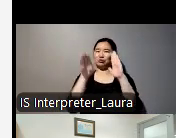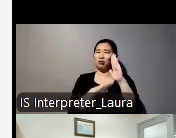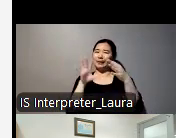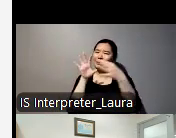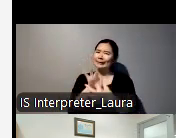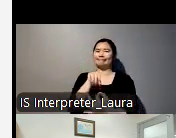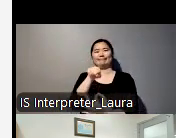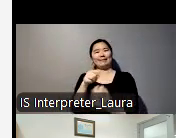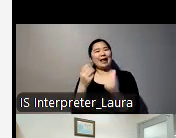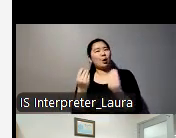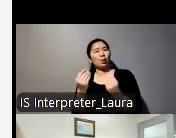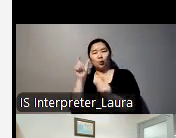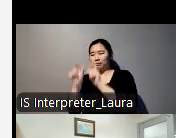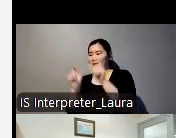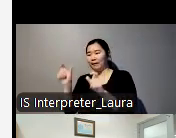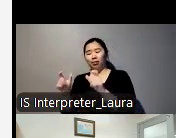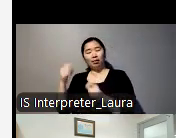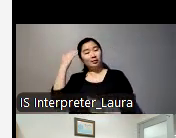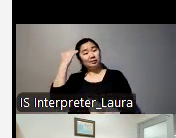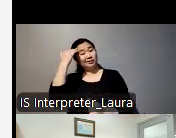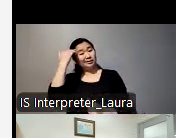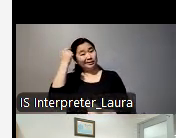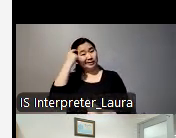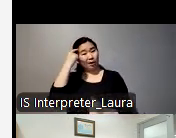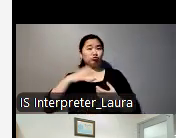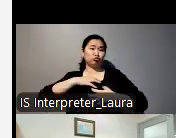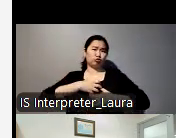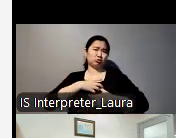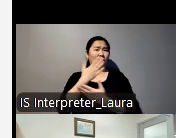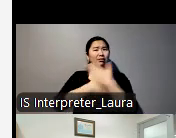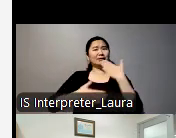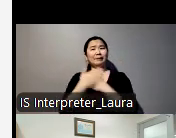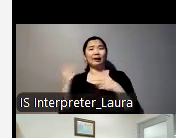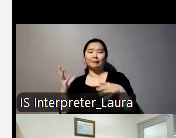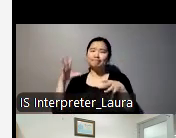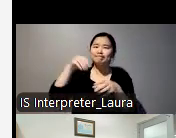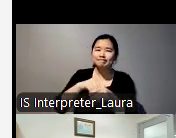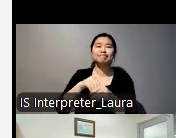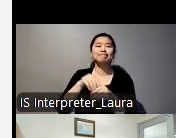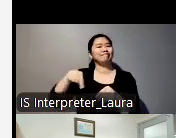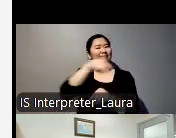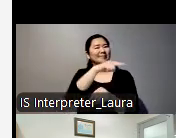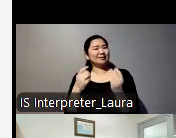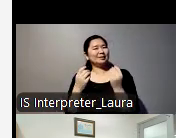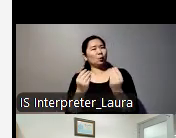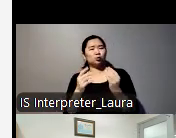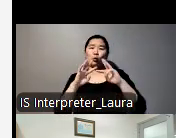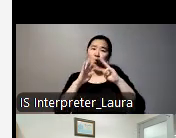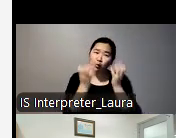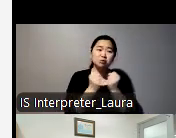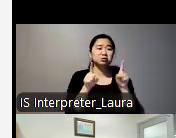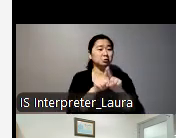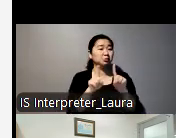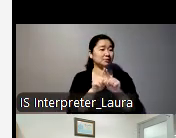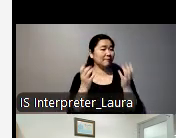This is a photo taken in TCI 2015 in Incheon. You